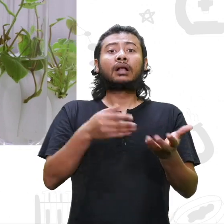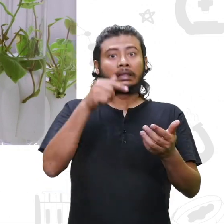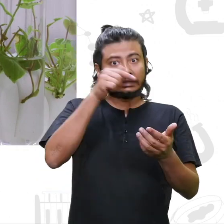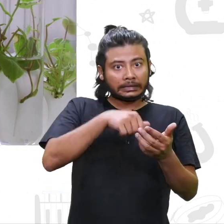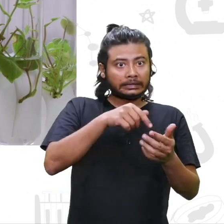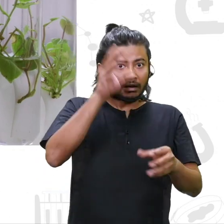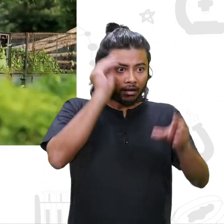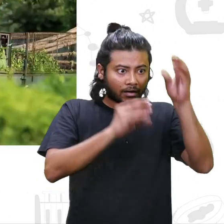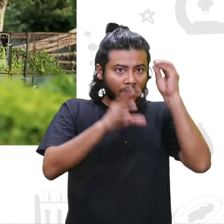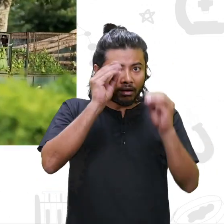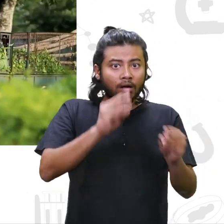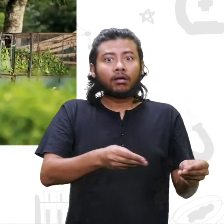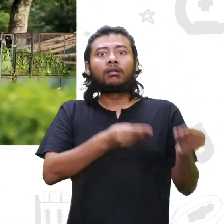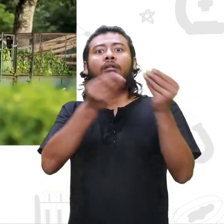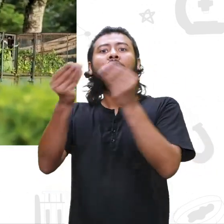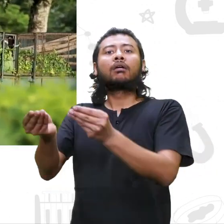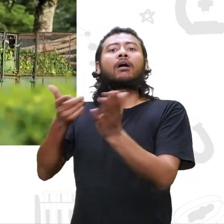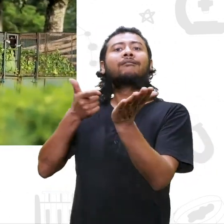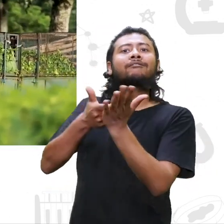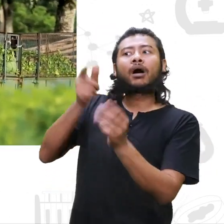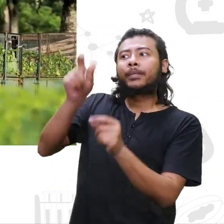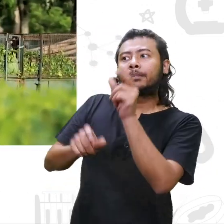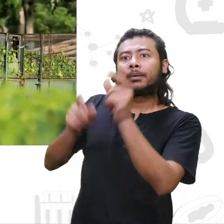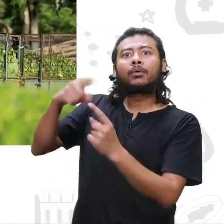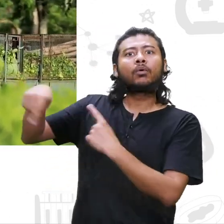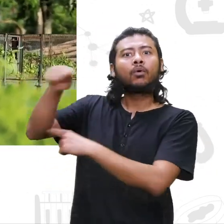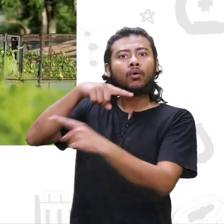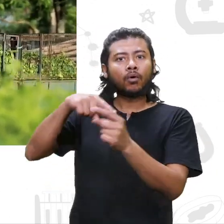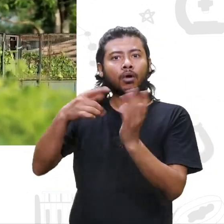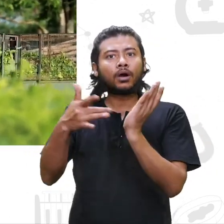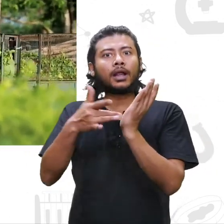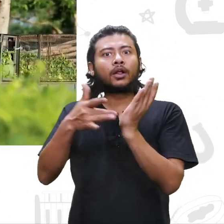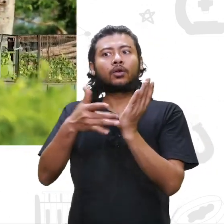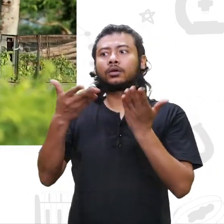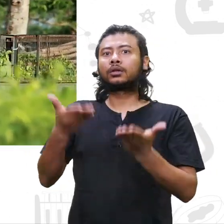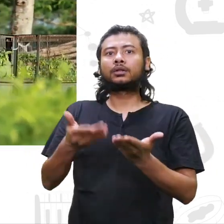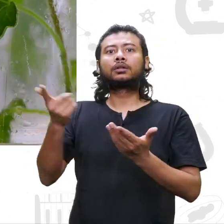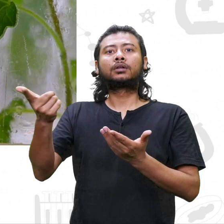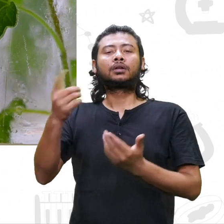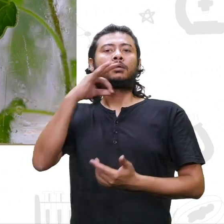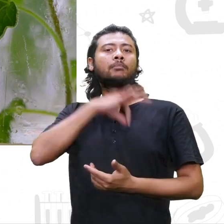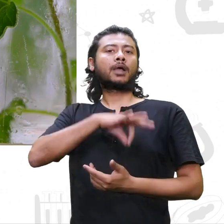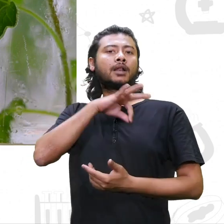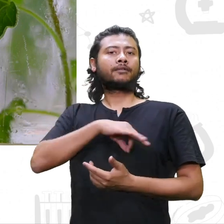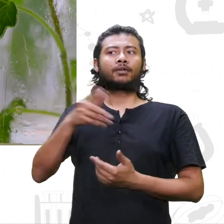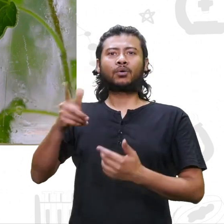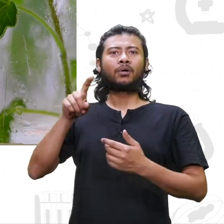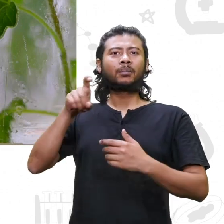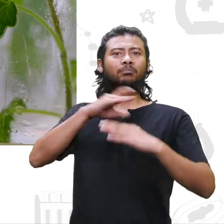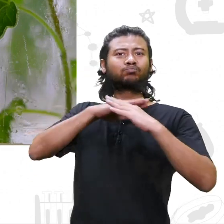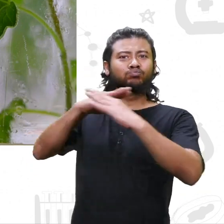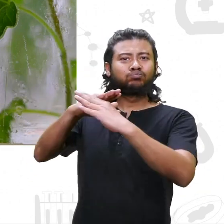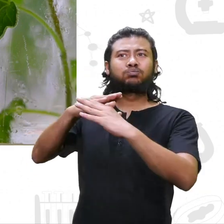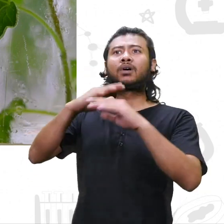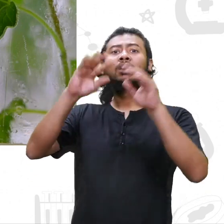year. Farmers in India have upscaled their income due to the commercial use of plant tissue culture technique.